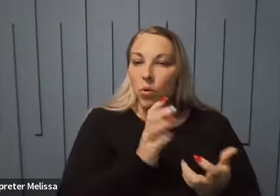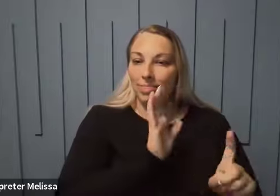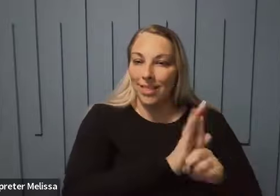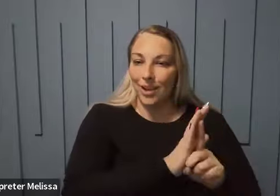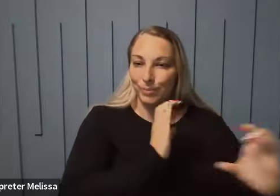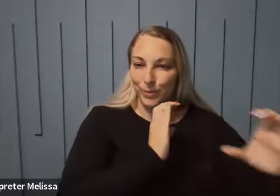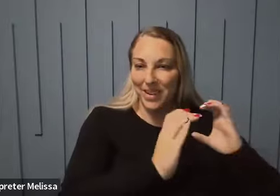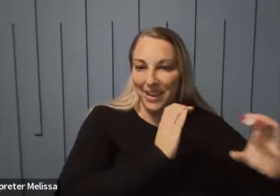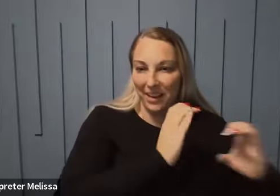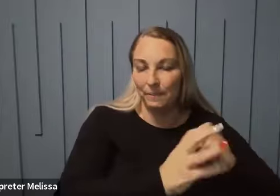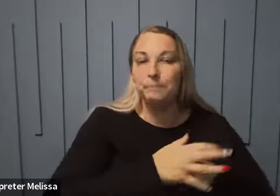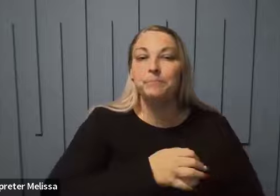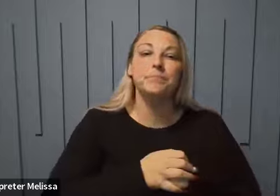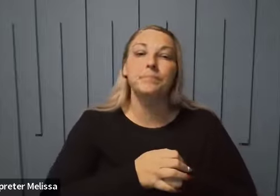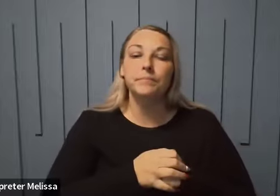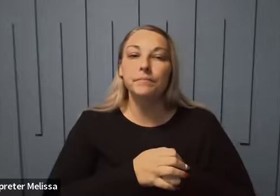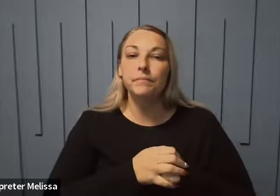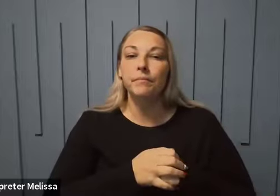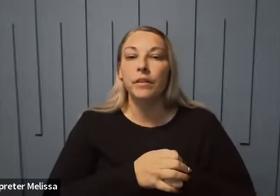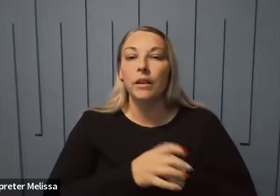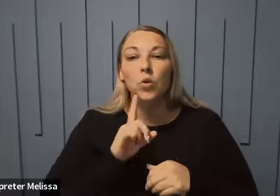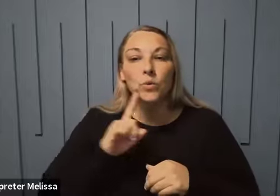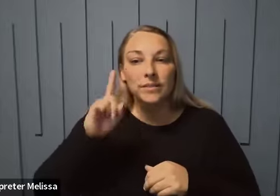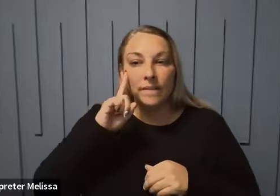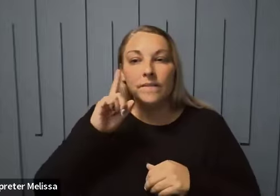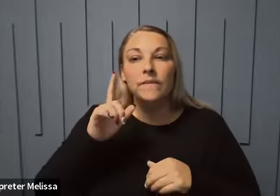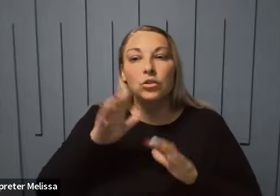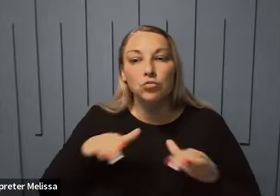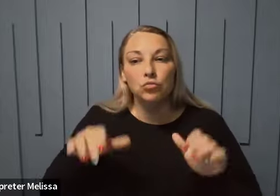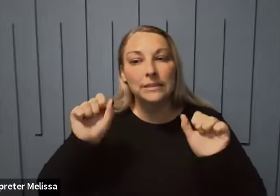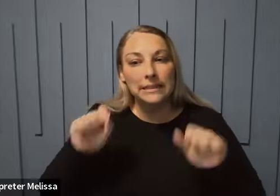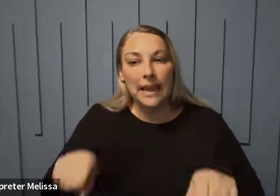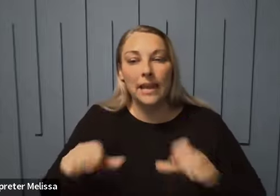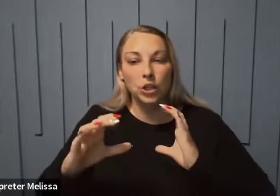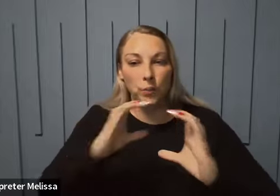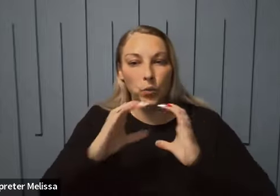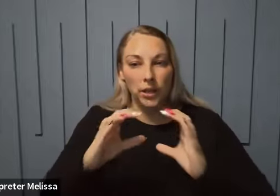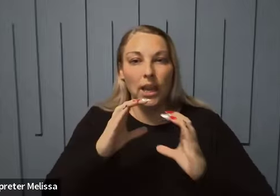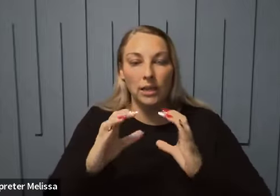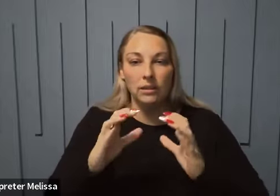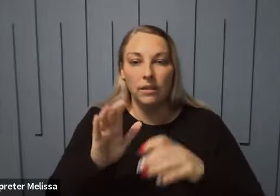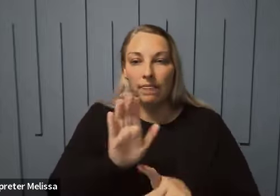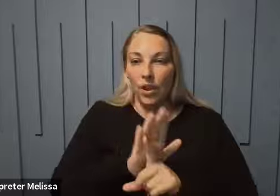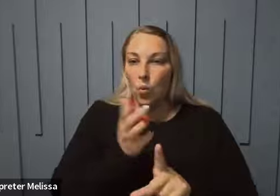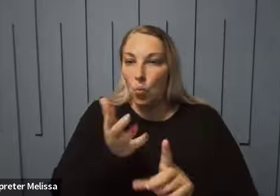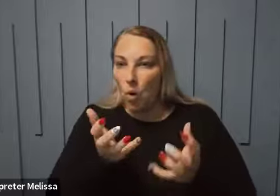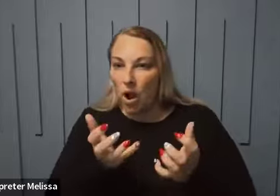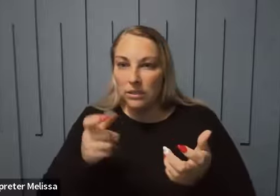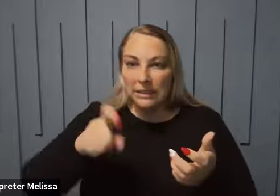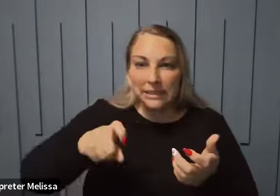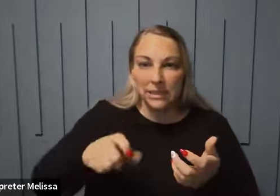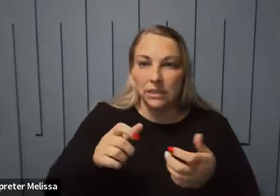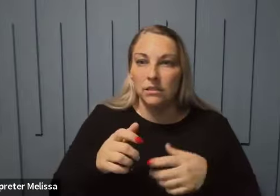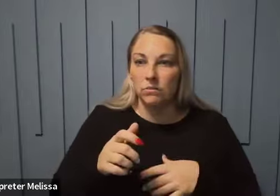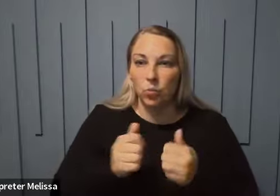Deaf children can communicate their wants and needs with limited language, right? So we all have these kids, right, who their parents say